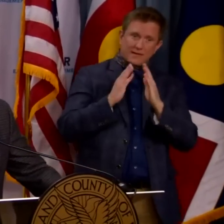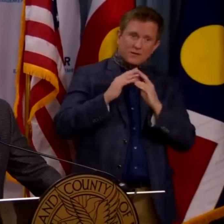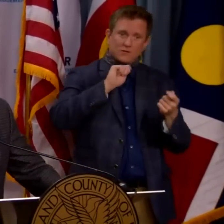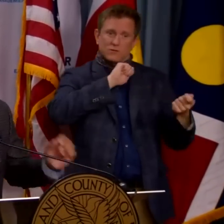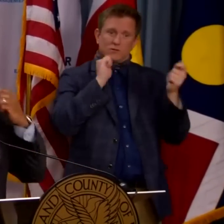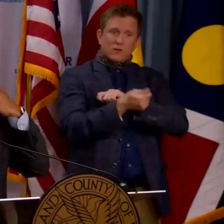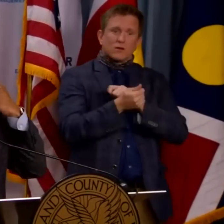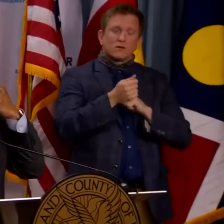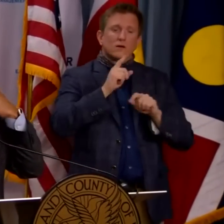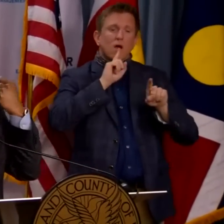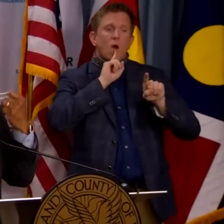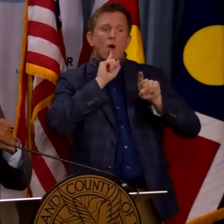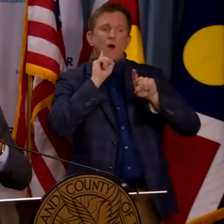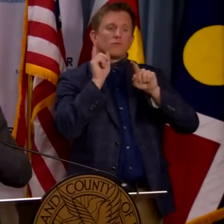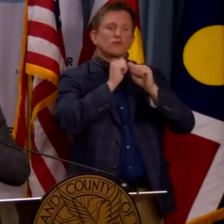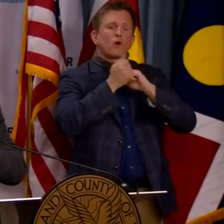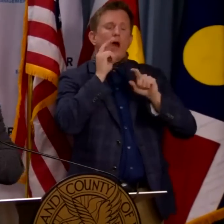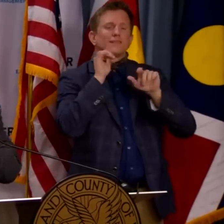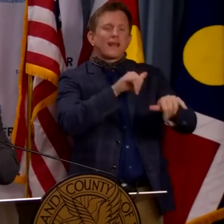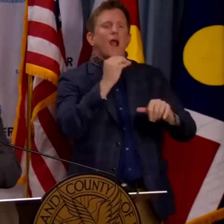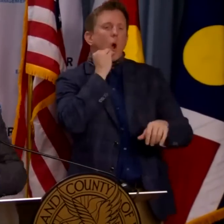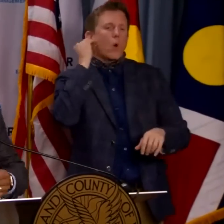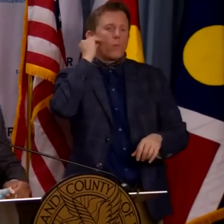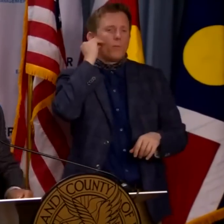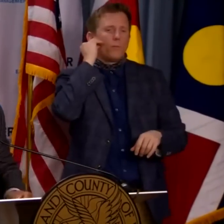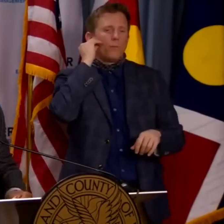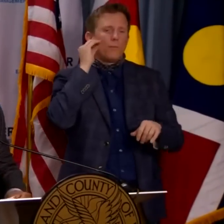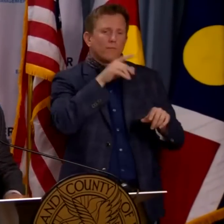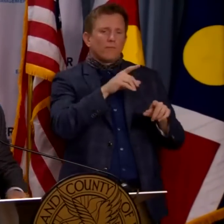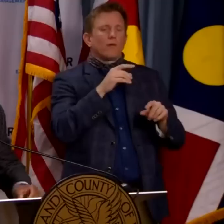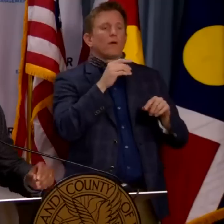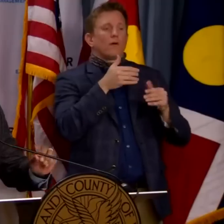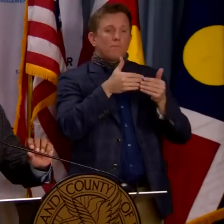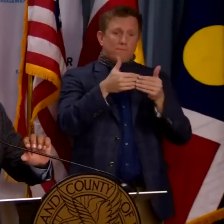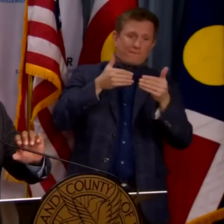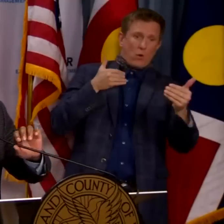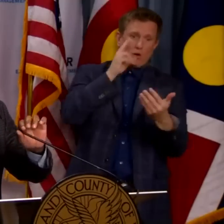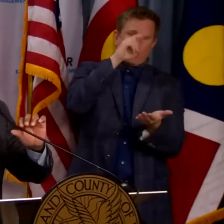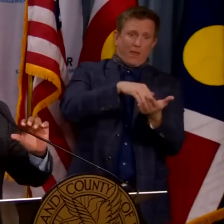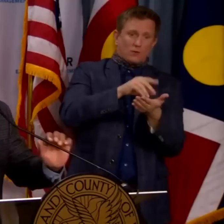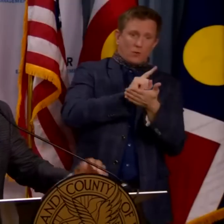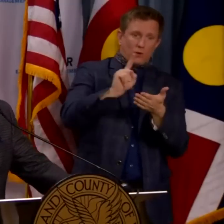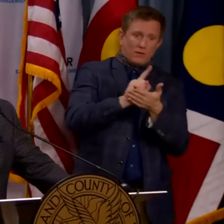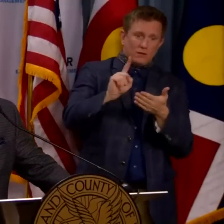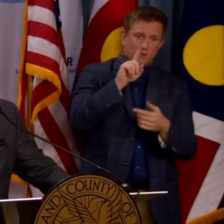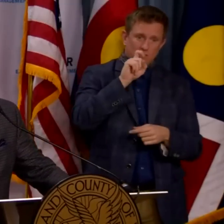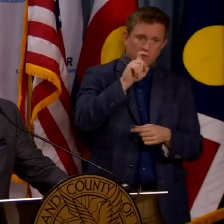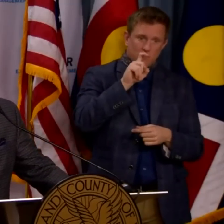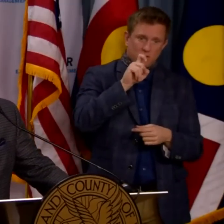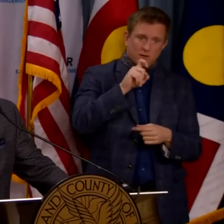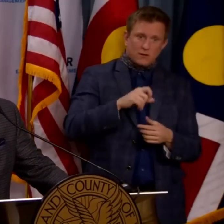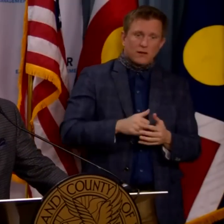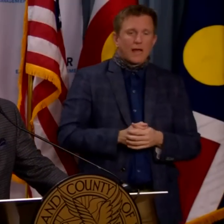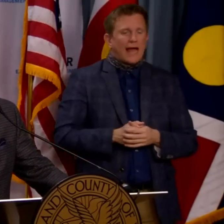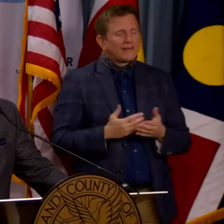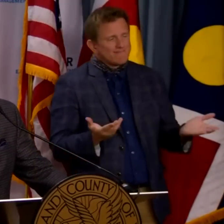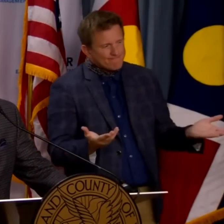in the medical care setting, but we have a ways to go with that yet before we reach that number.